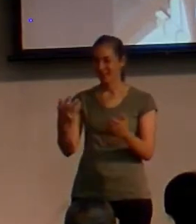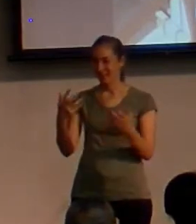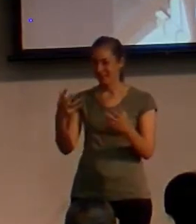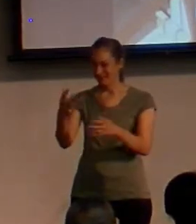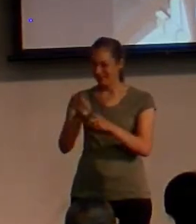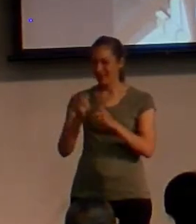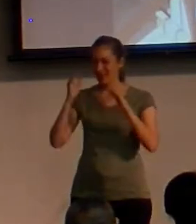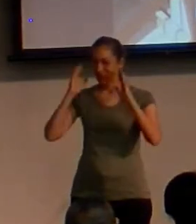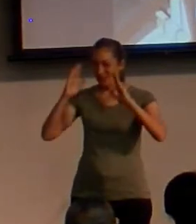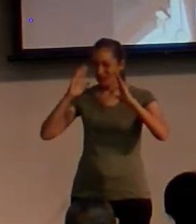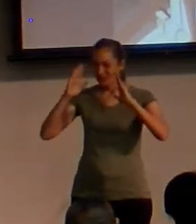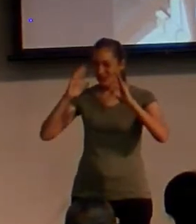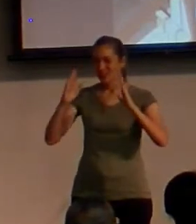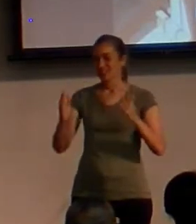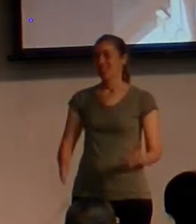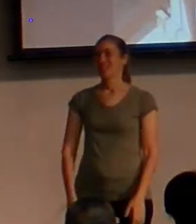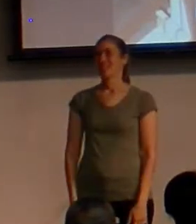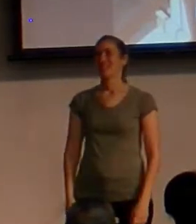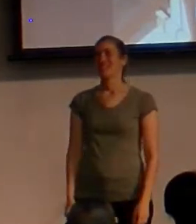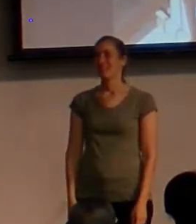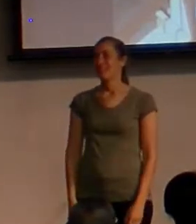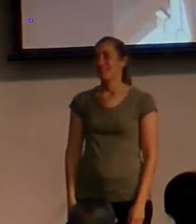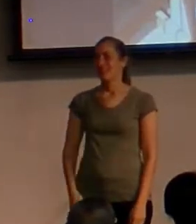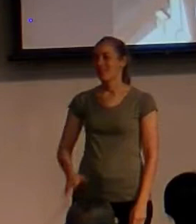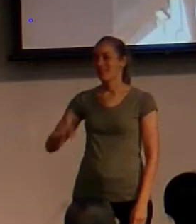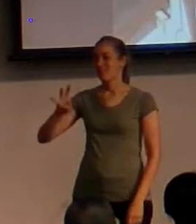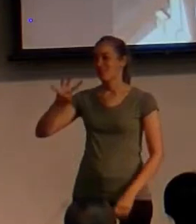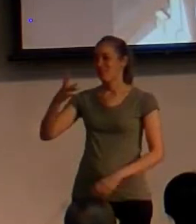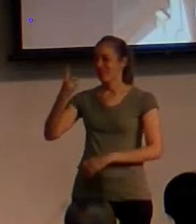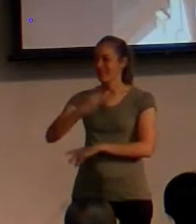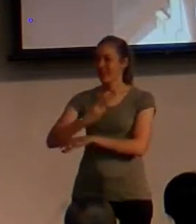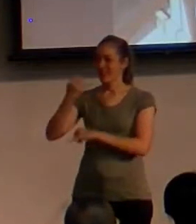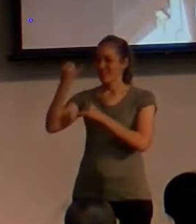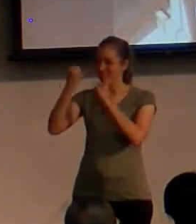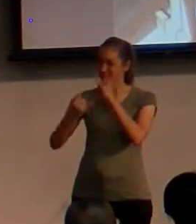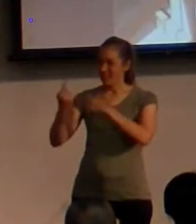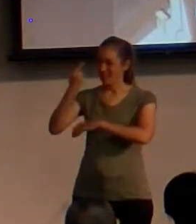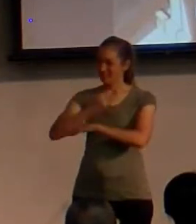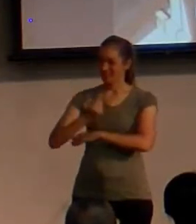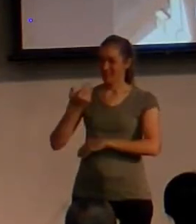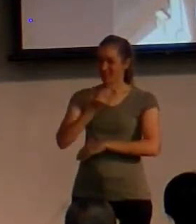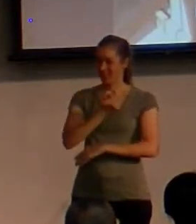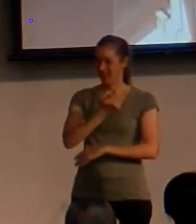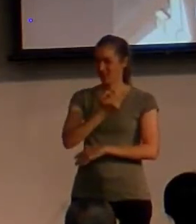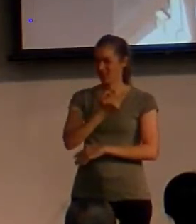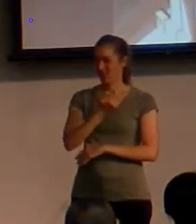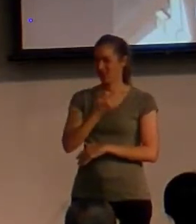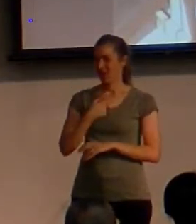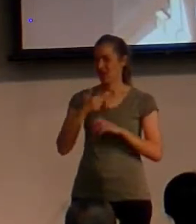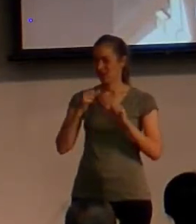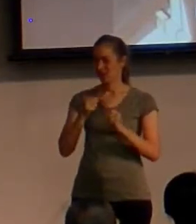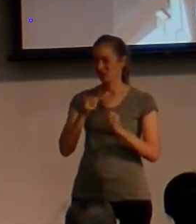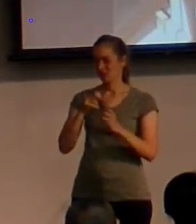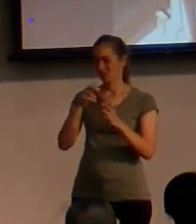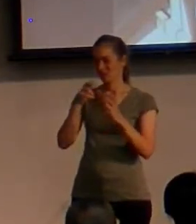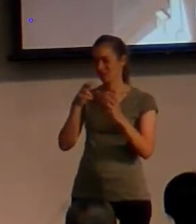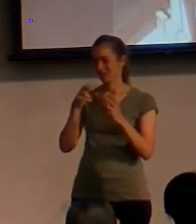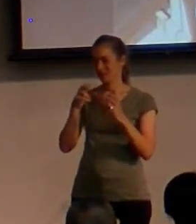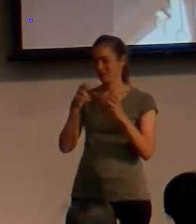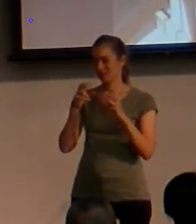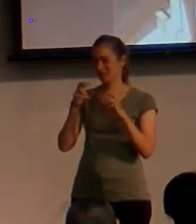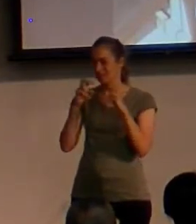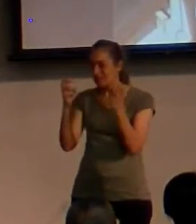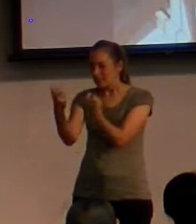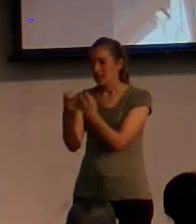what was going on. So the fourth day, the last day that we were there, I was able to sit down with the most